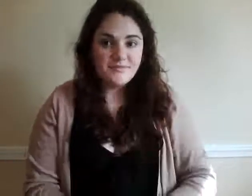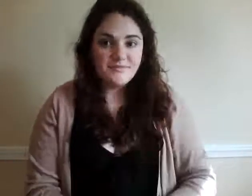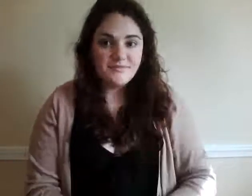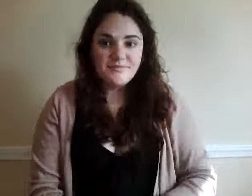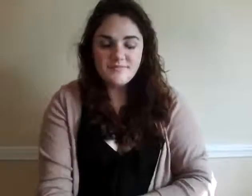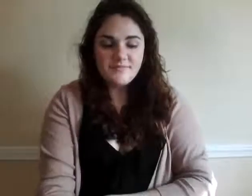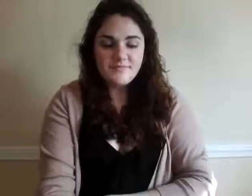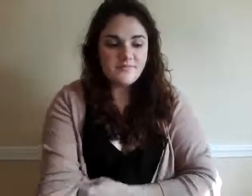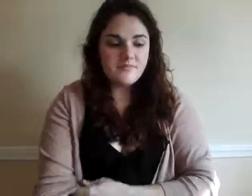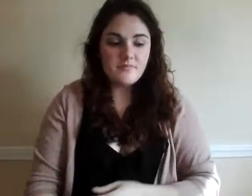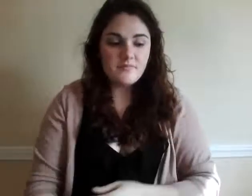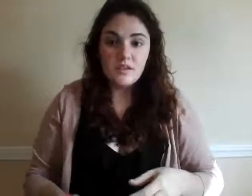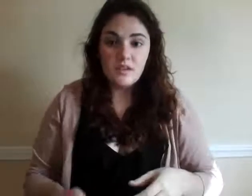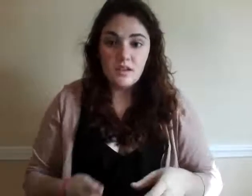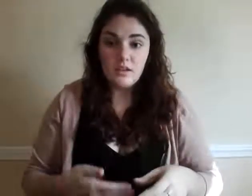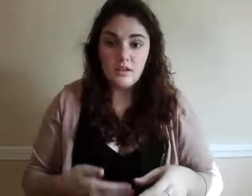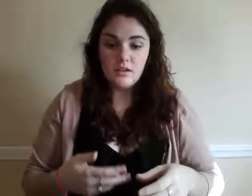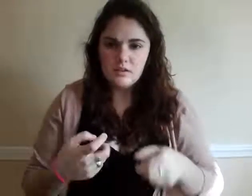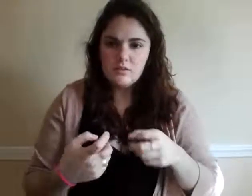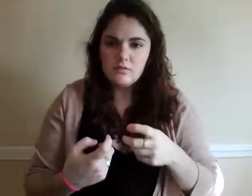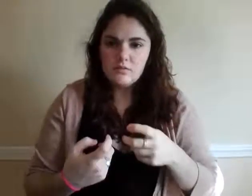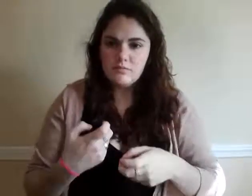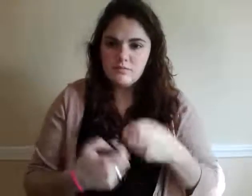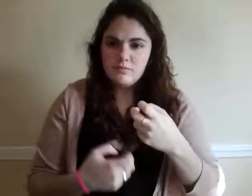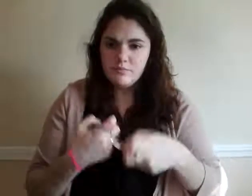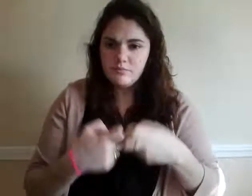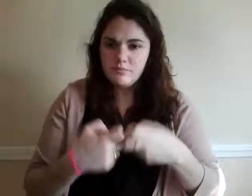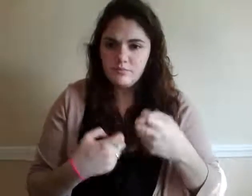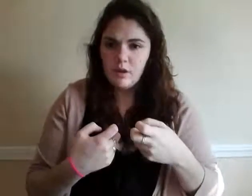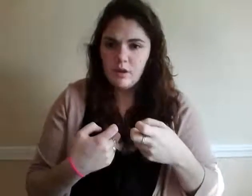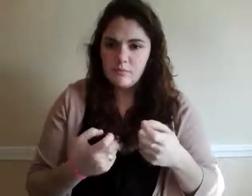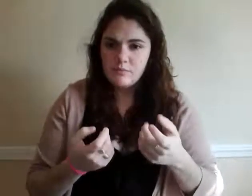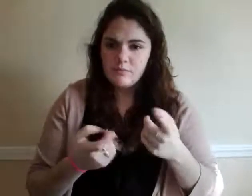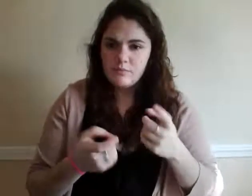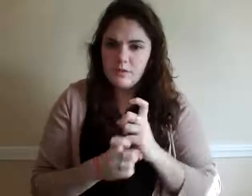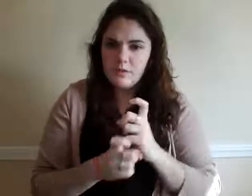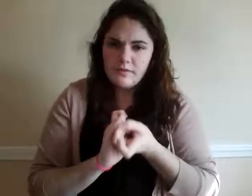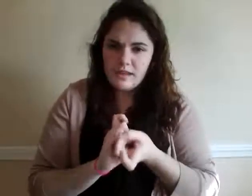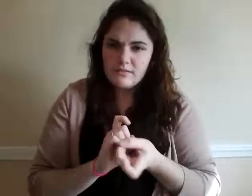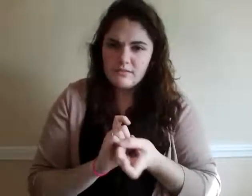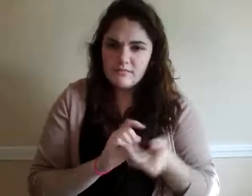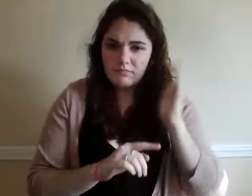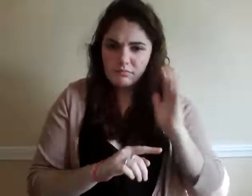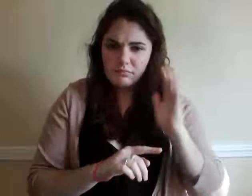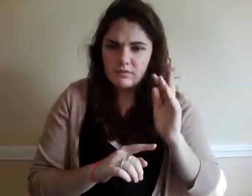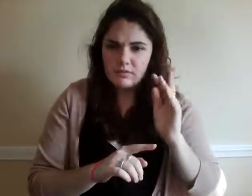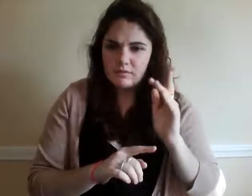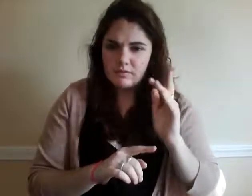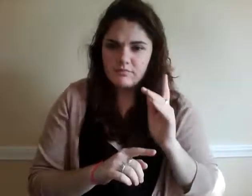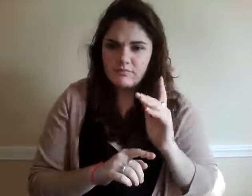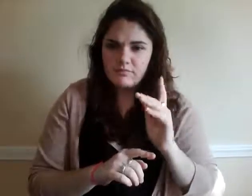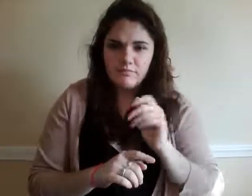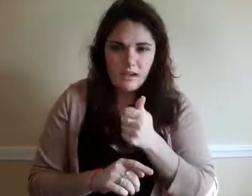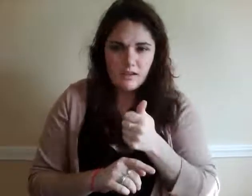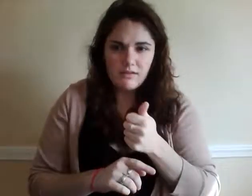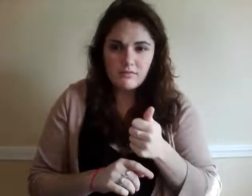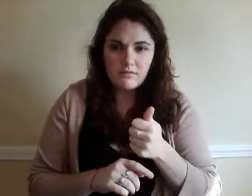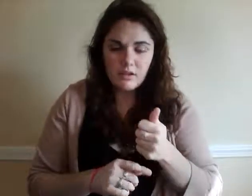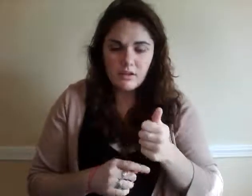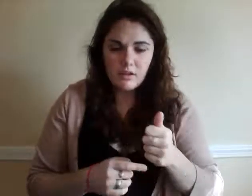on the issues that we hadn't resolved at the last meeting. Talk about program and talk about services. Now, did you get an